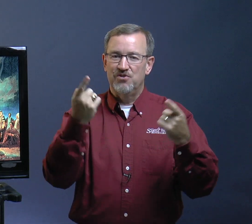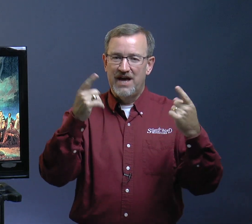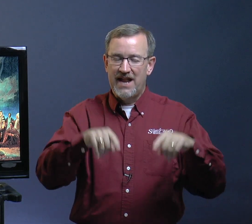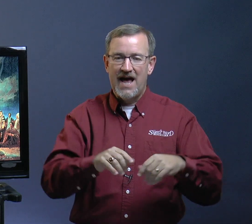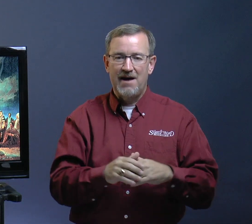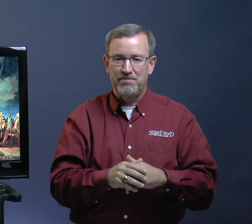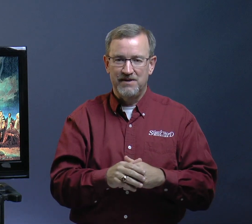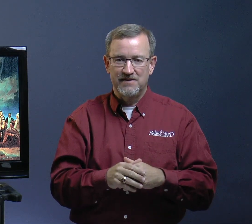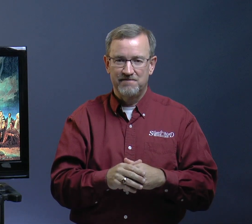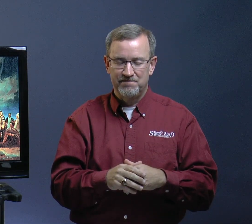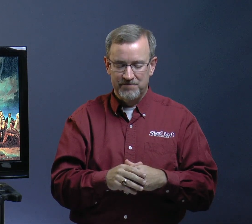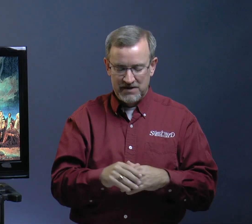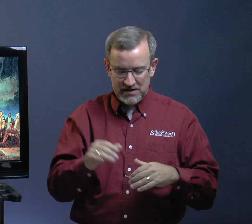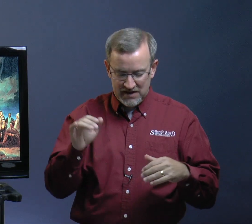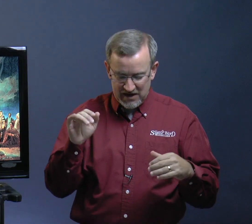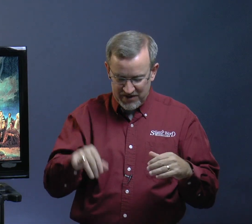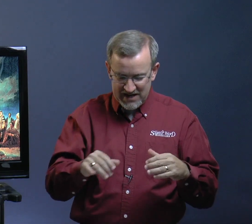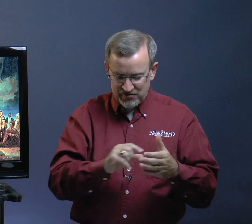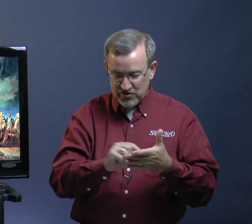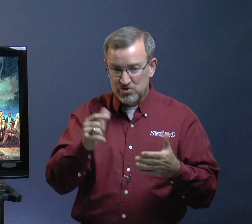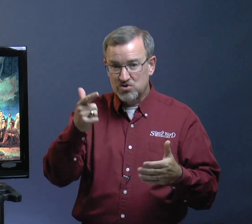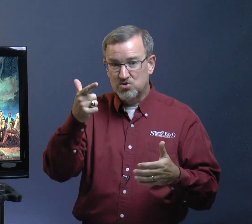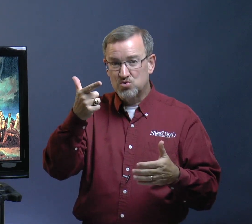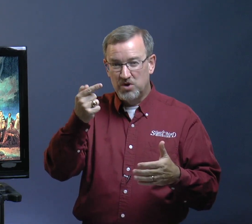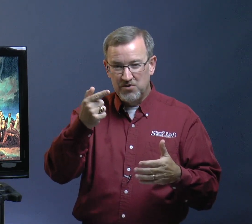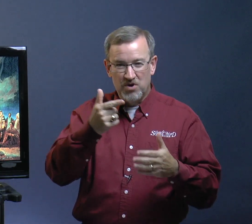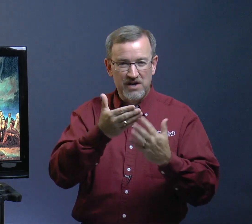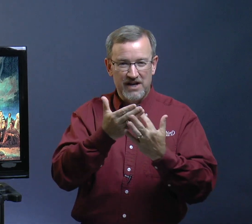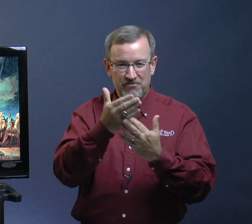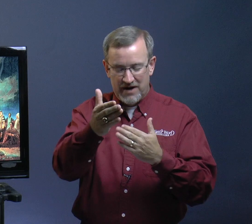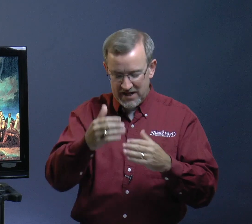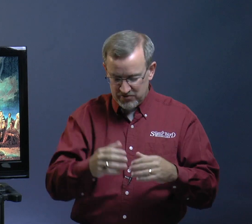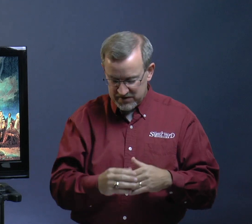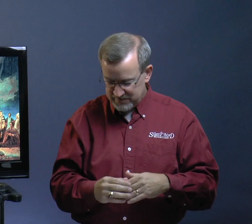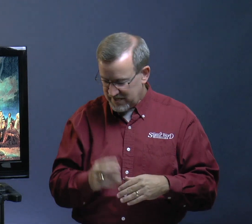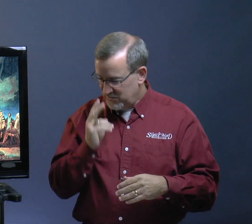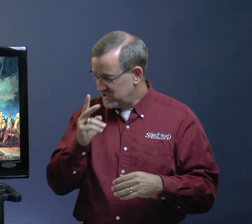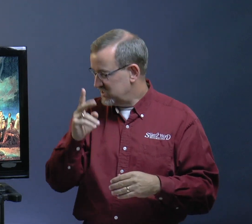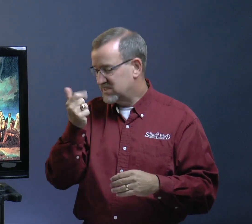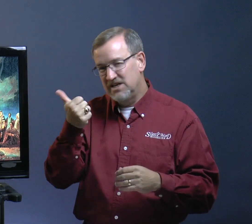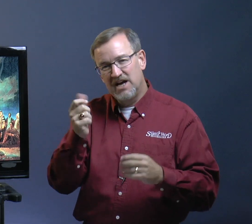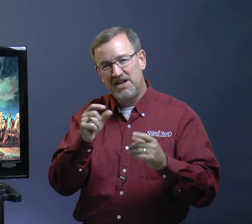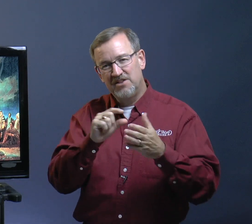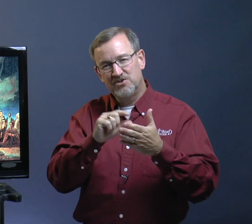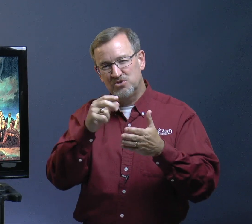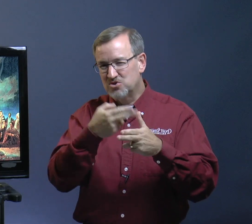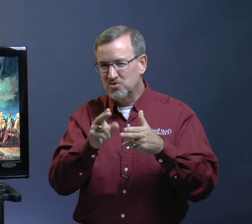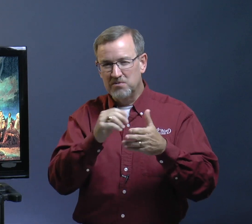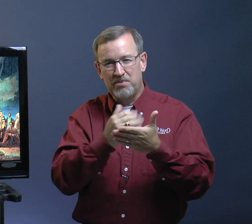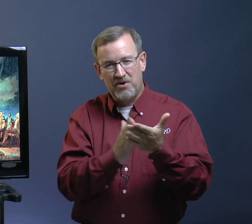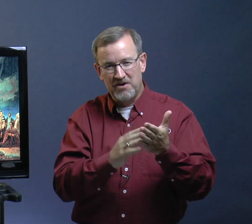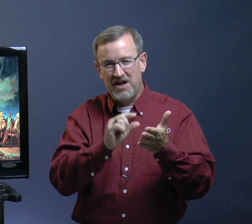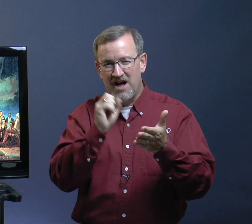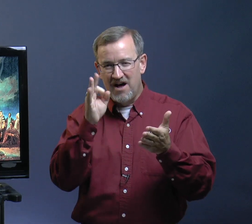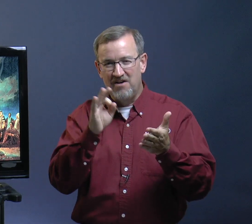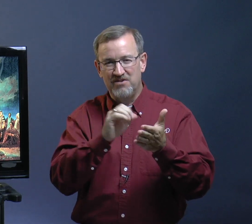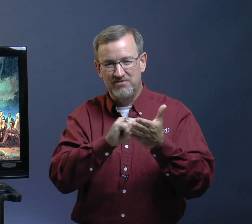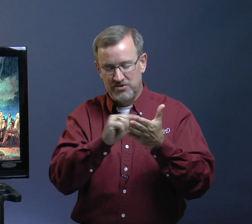that happened, that's verse 21 and following. I want you to see another short part of a